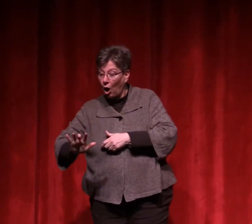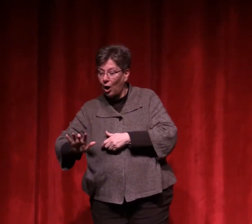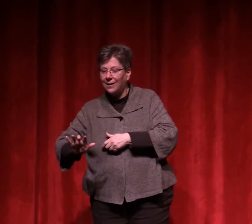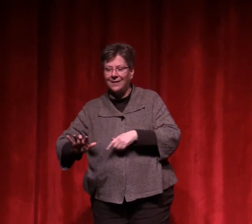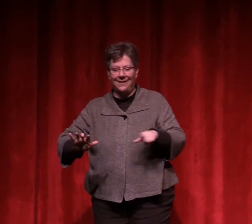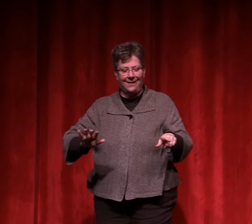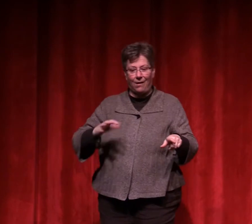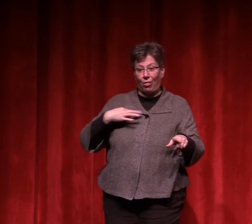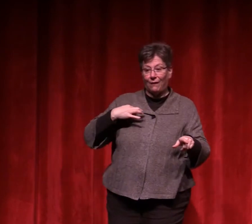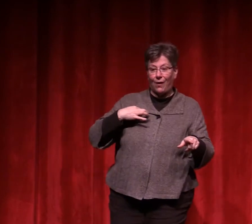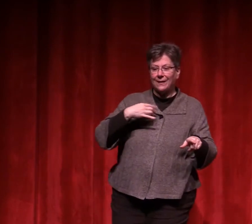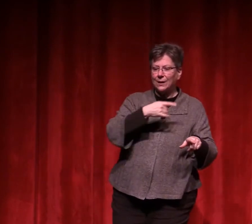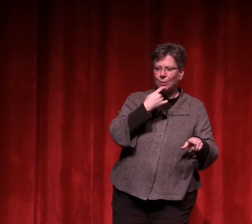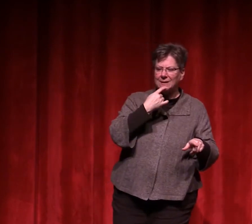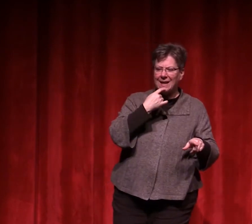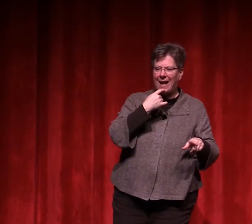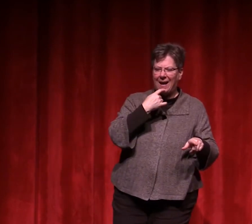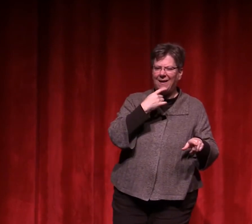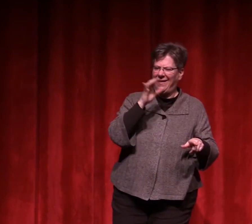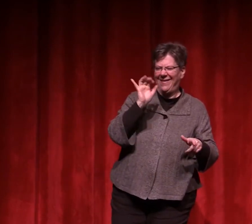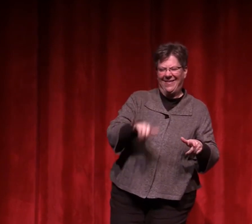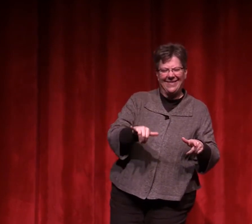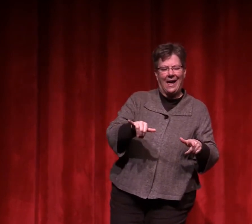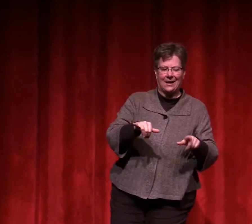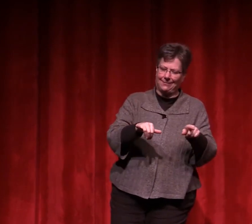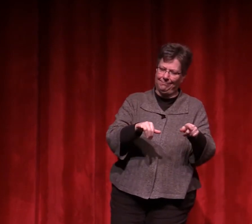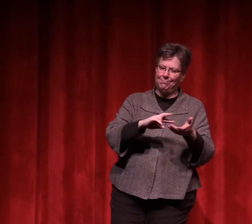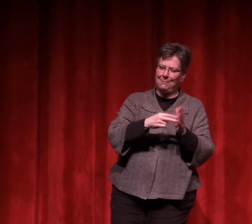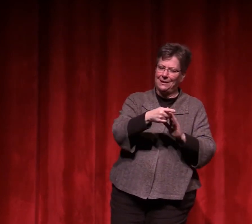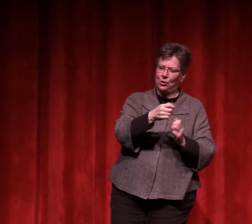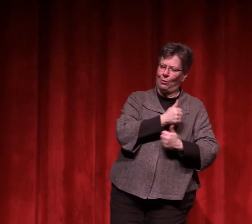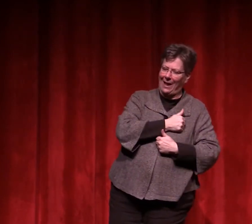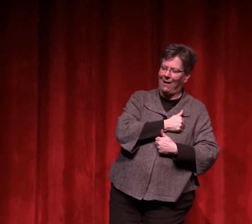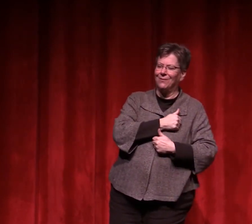happened, we'd hear honk honk and a chorus of, "That's love."